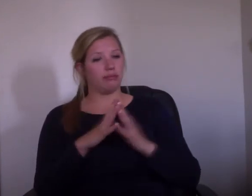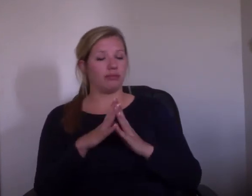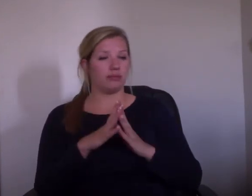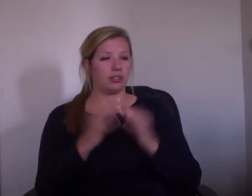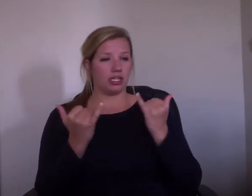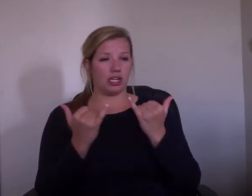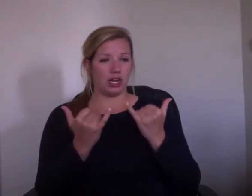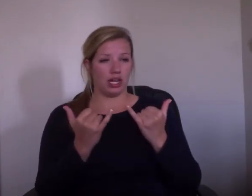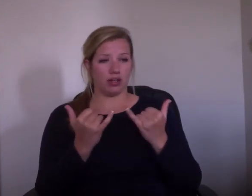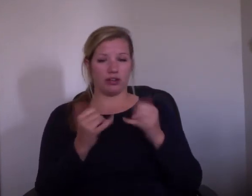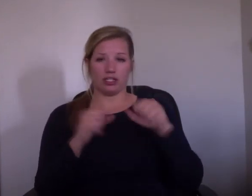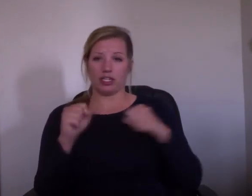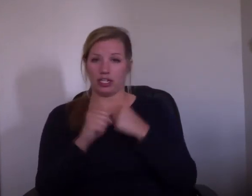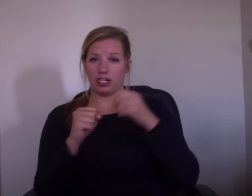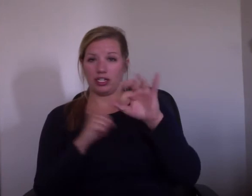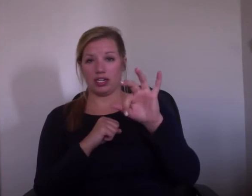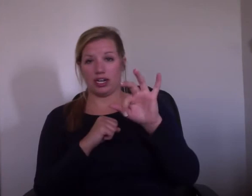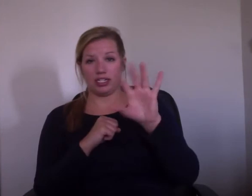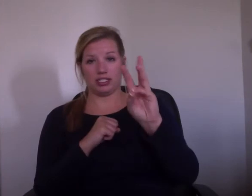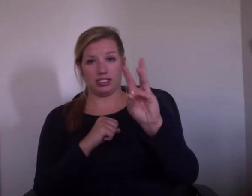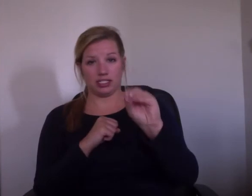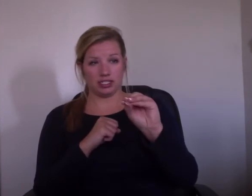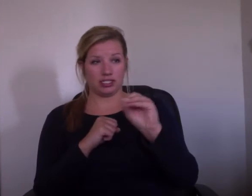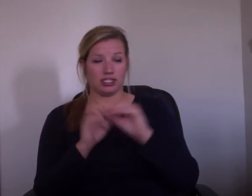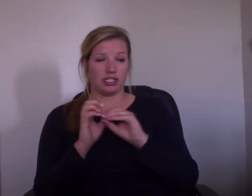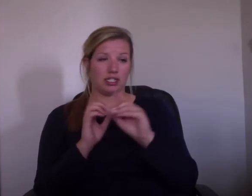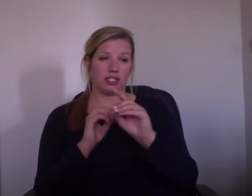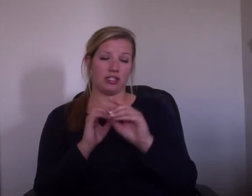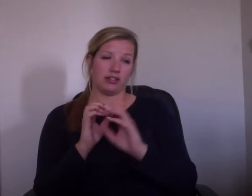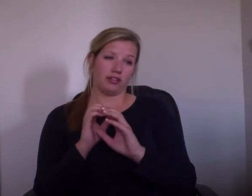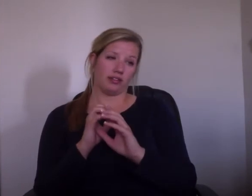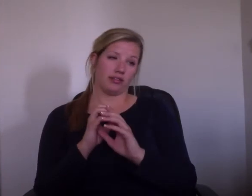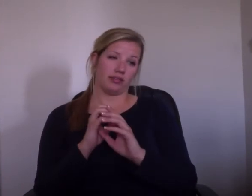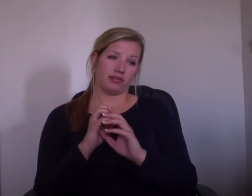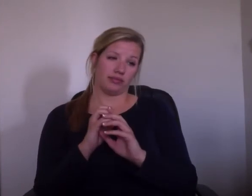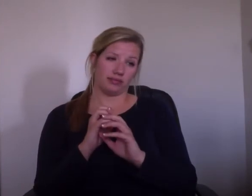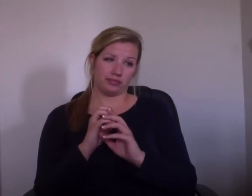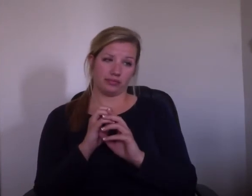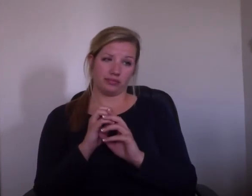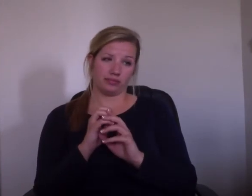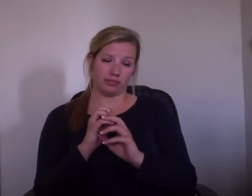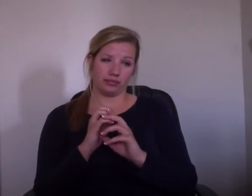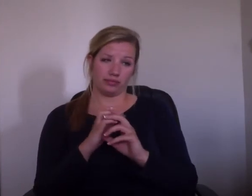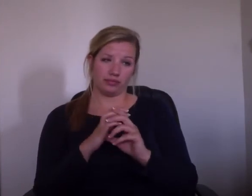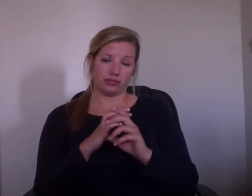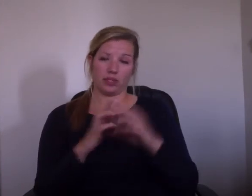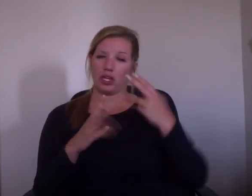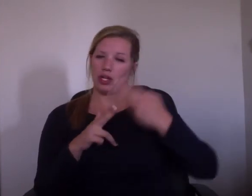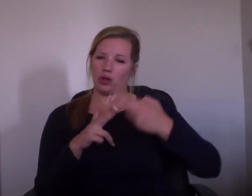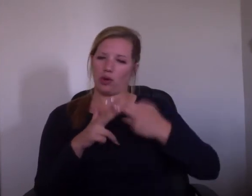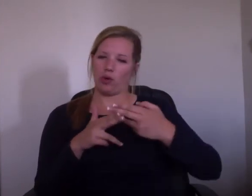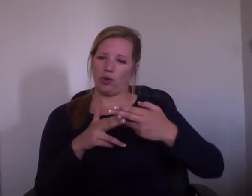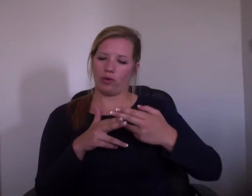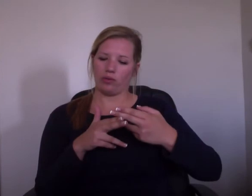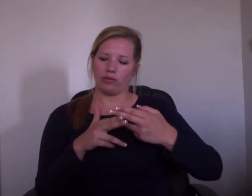in 1960, takes control in 1961. And I call this phase, phase 3,